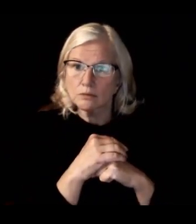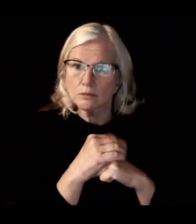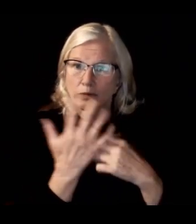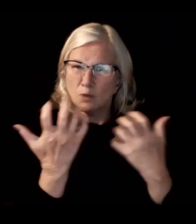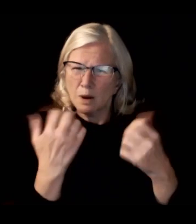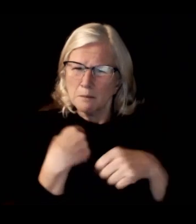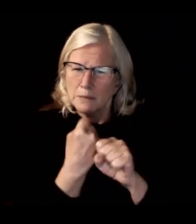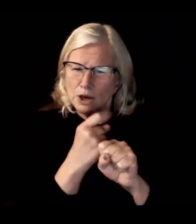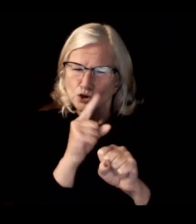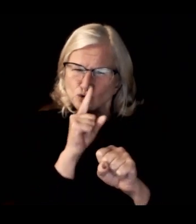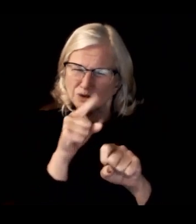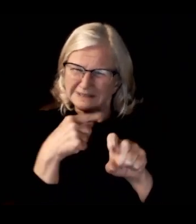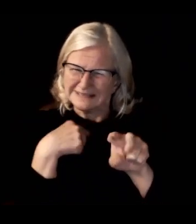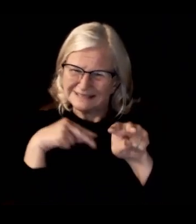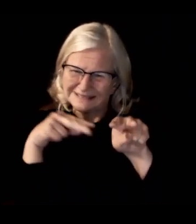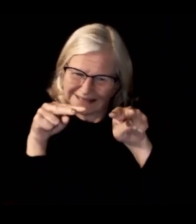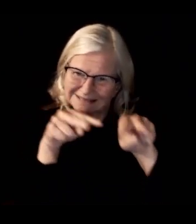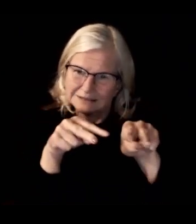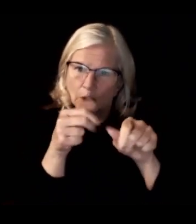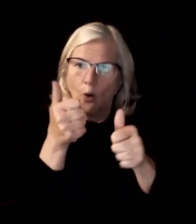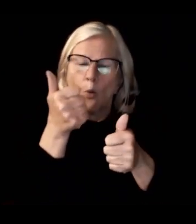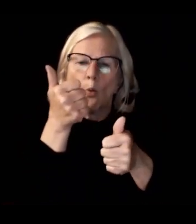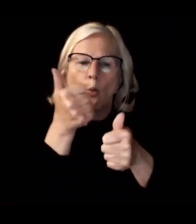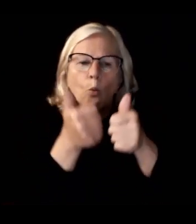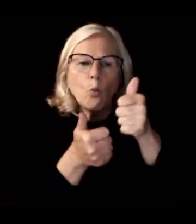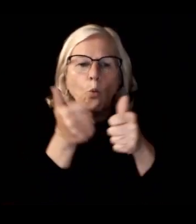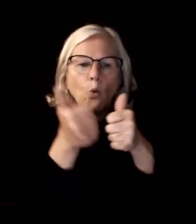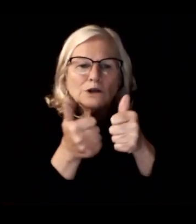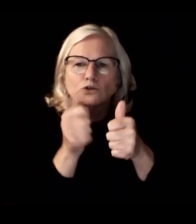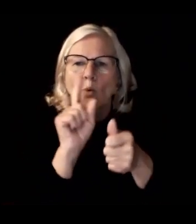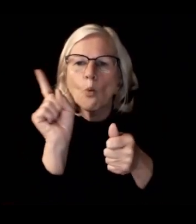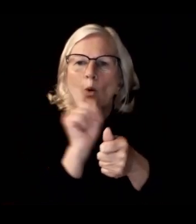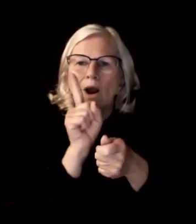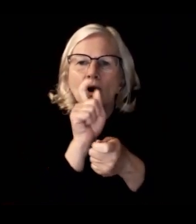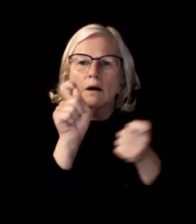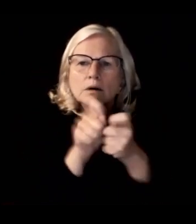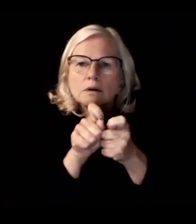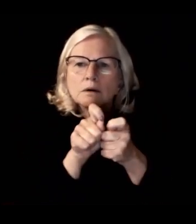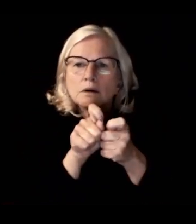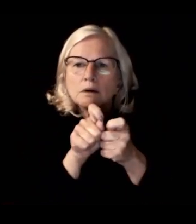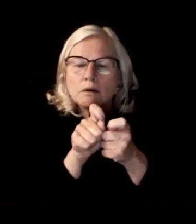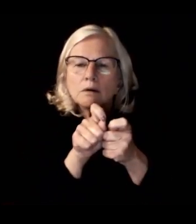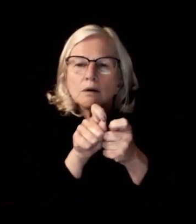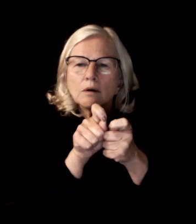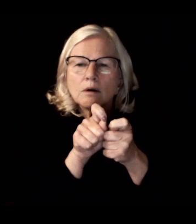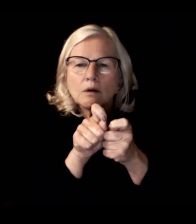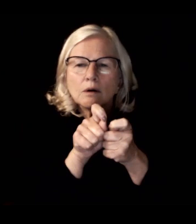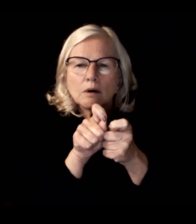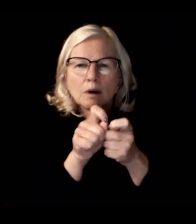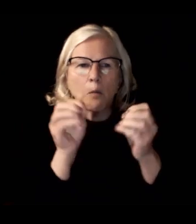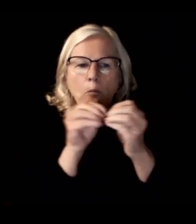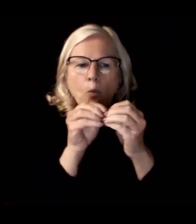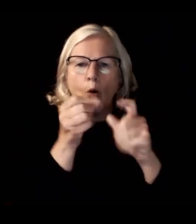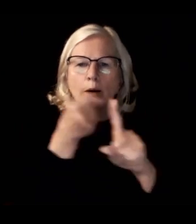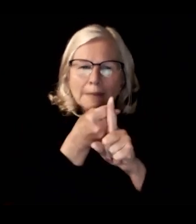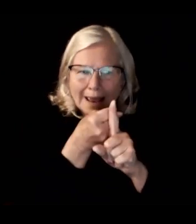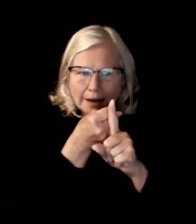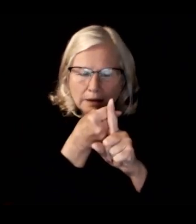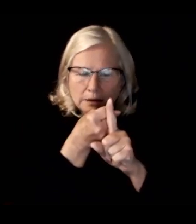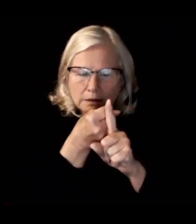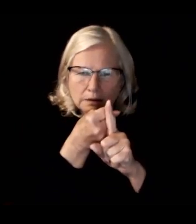may be more particularly affected. And certainly we know that we've seen cases